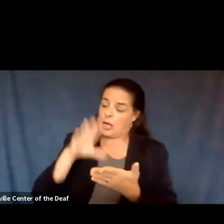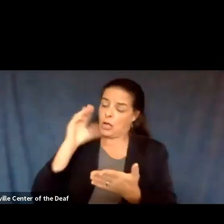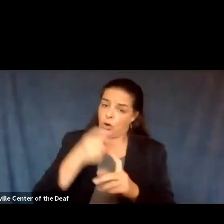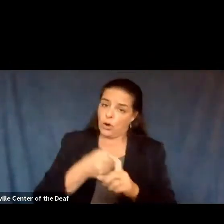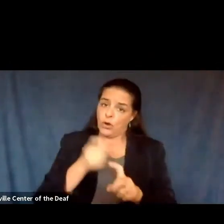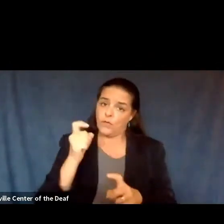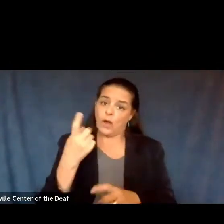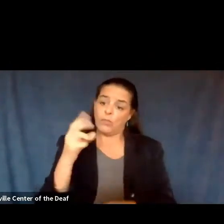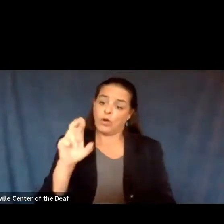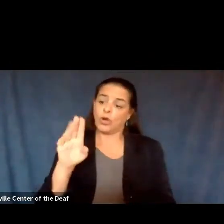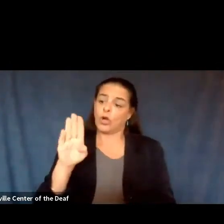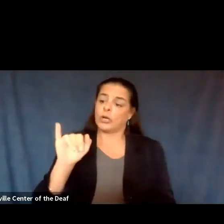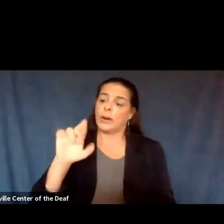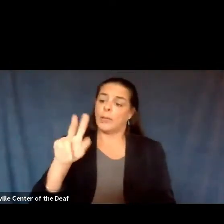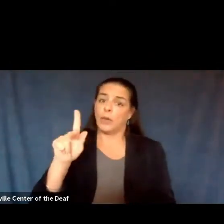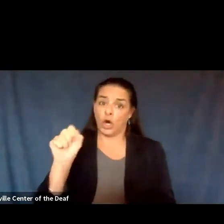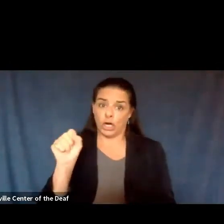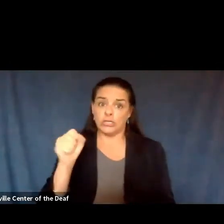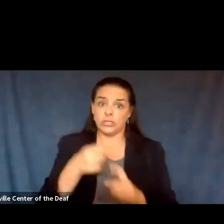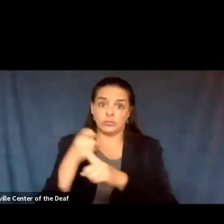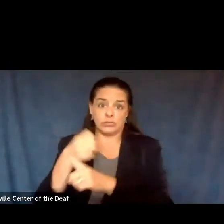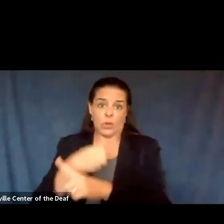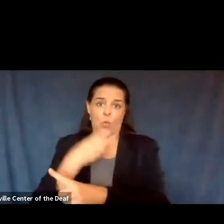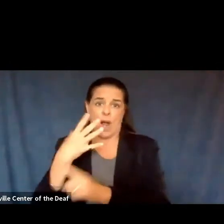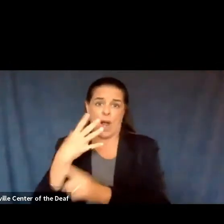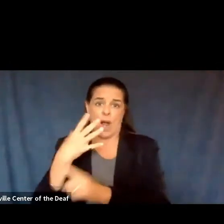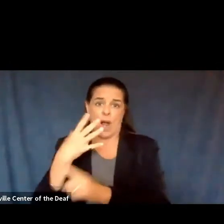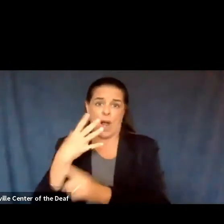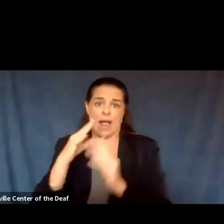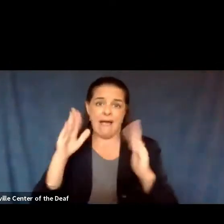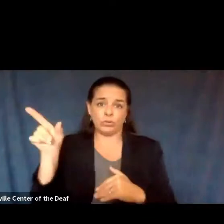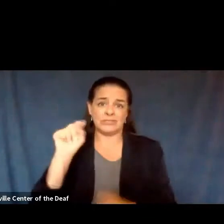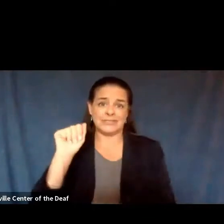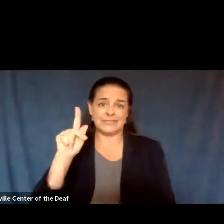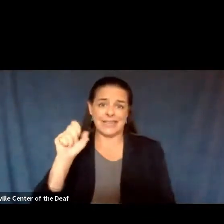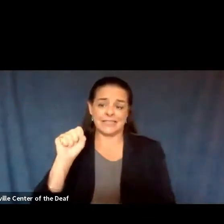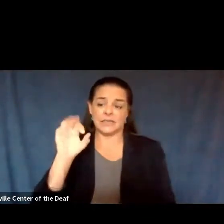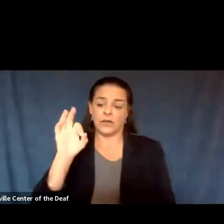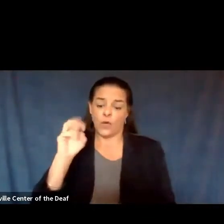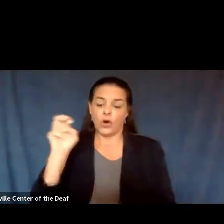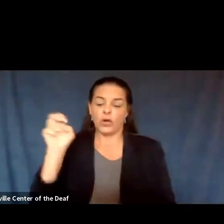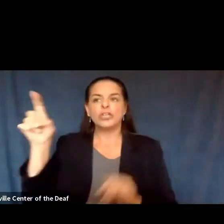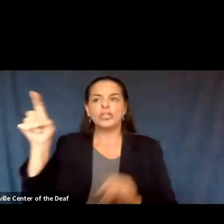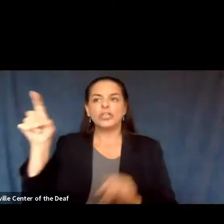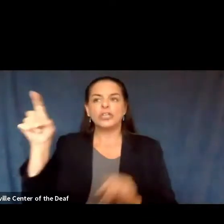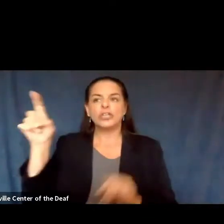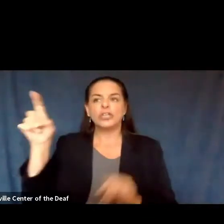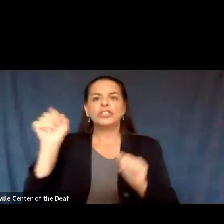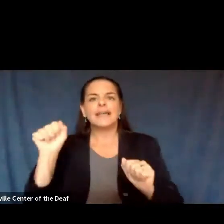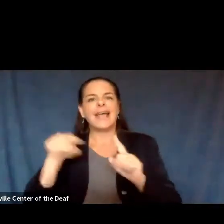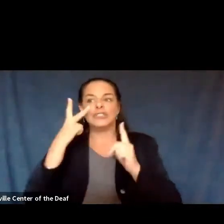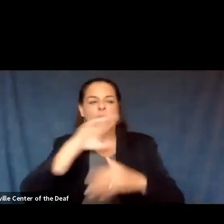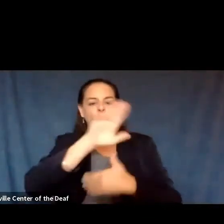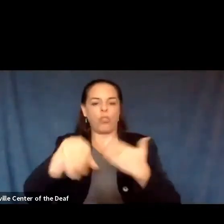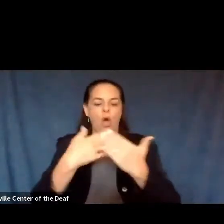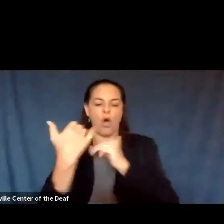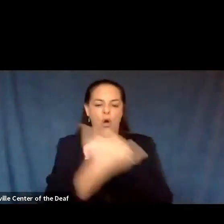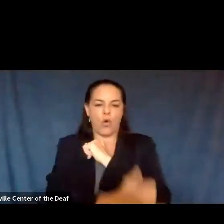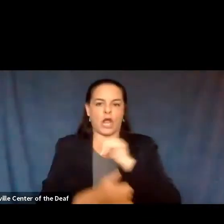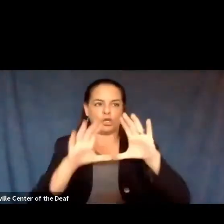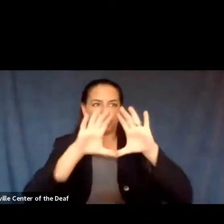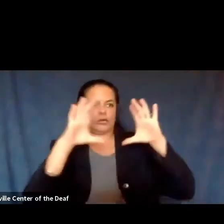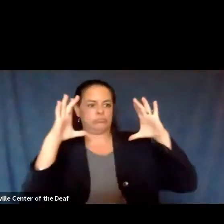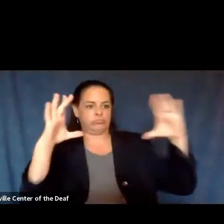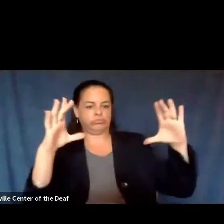Dr. Burks with the White House Task Force, she has the advantage of being able to see the entire country. She's a countrywide view